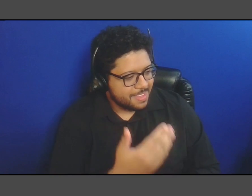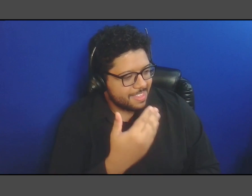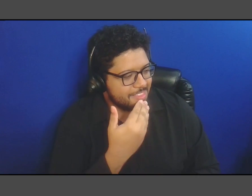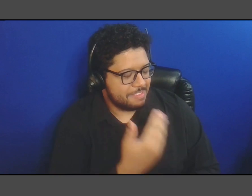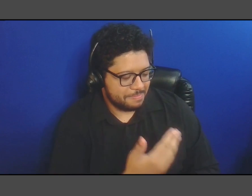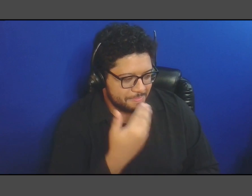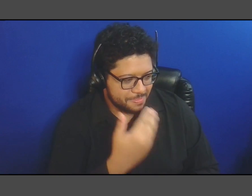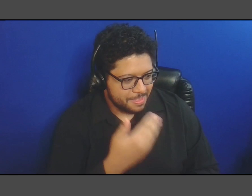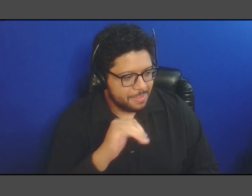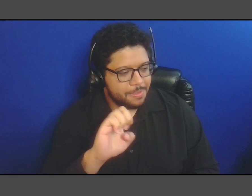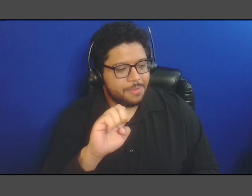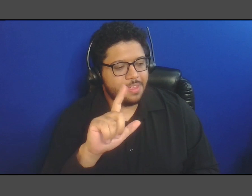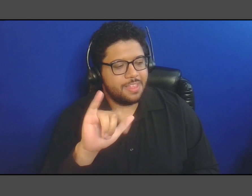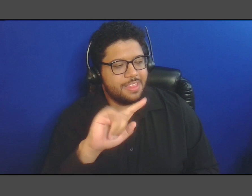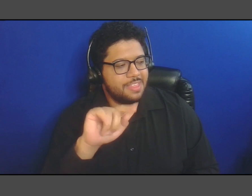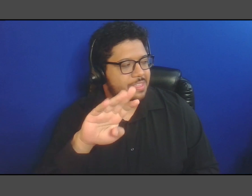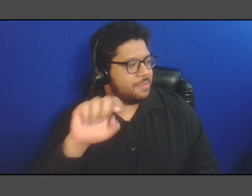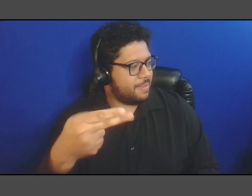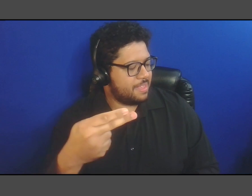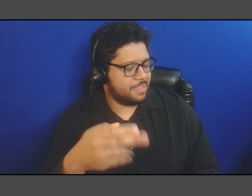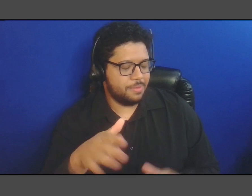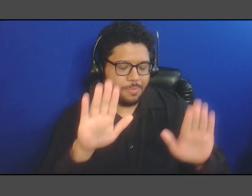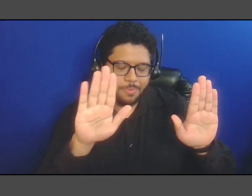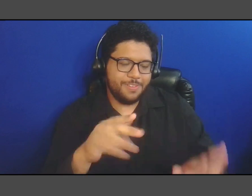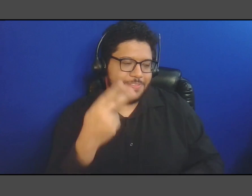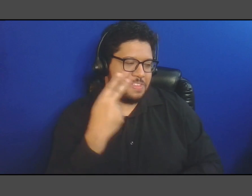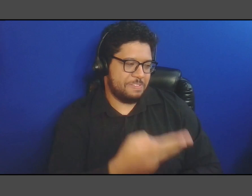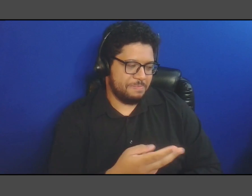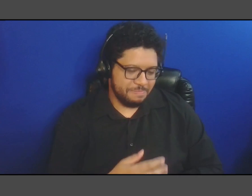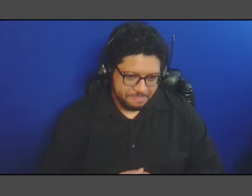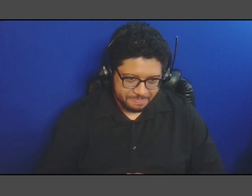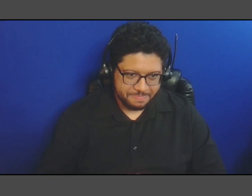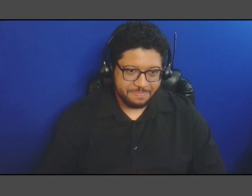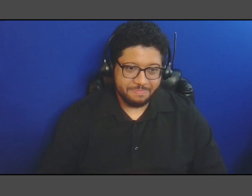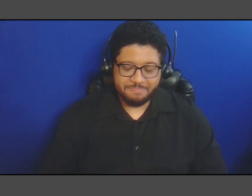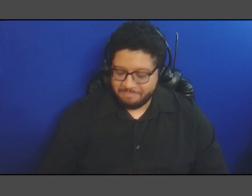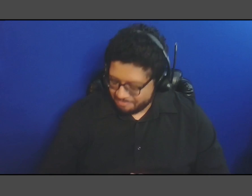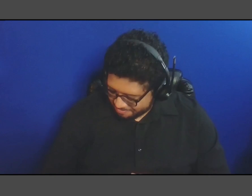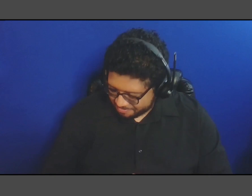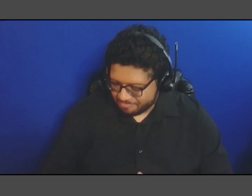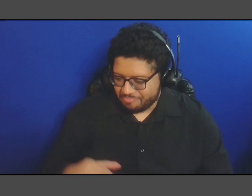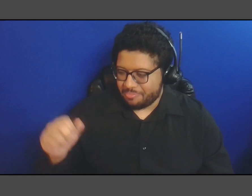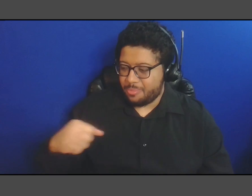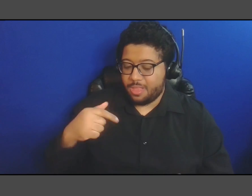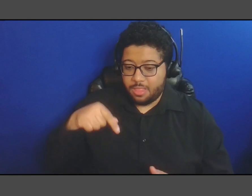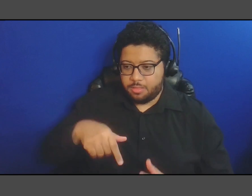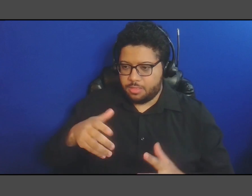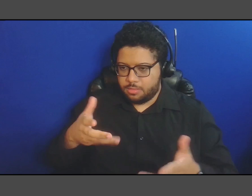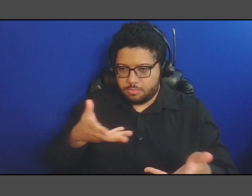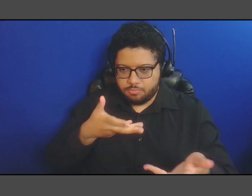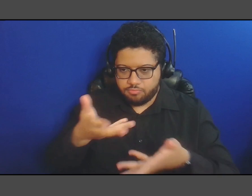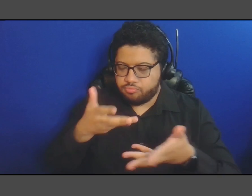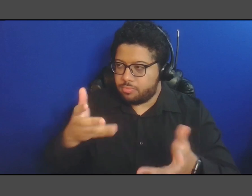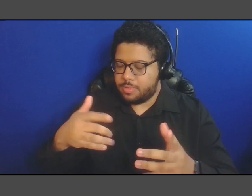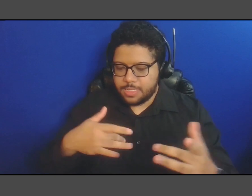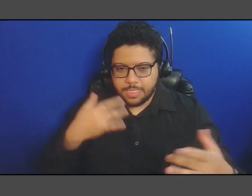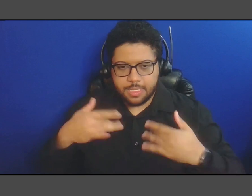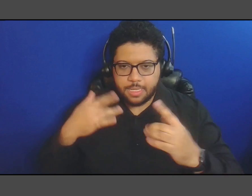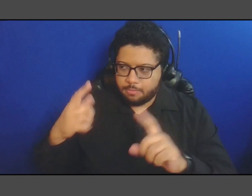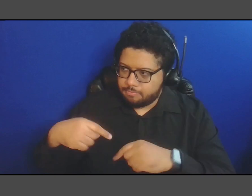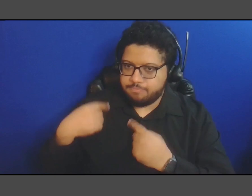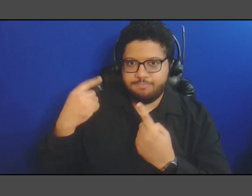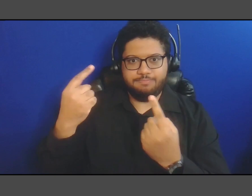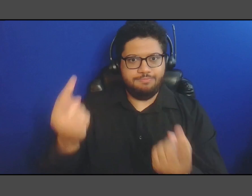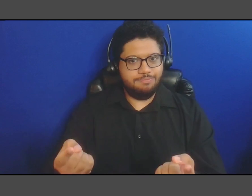really wonderful to see you. And I've been excited for this conversation for some time. So